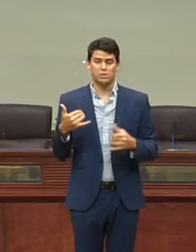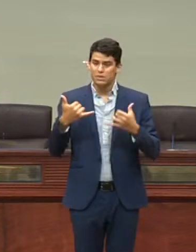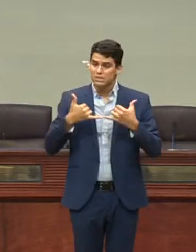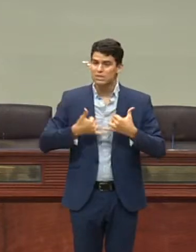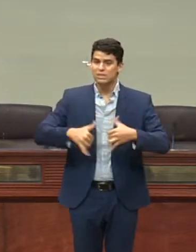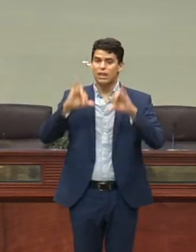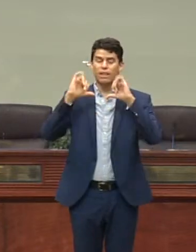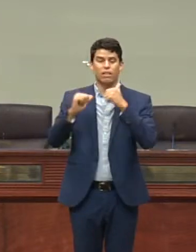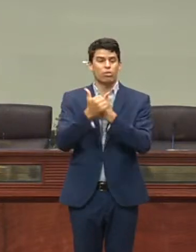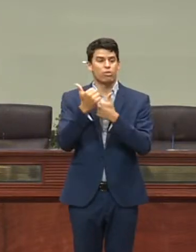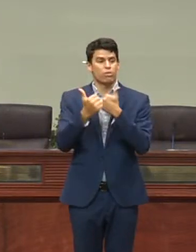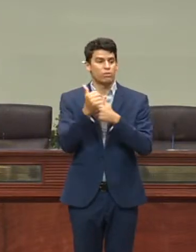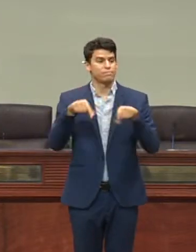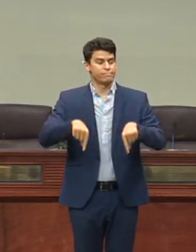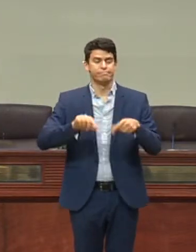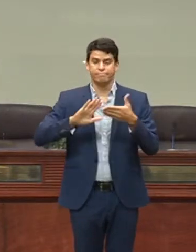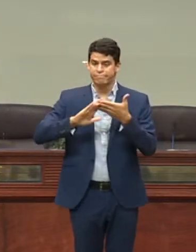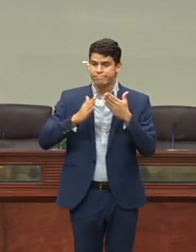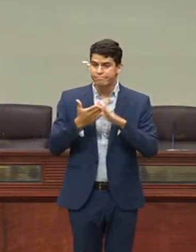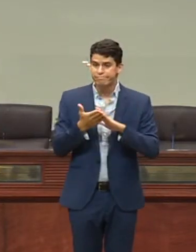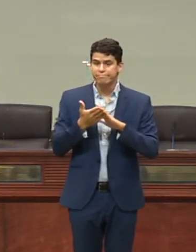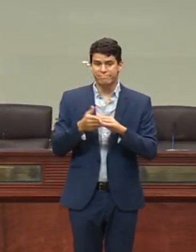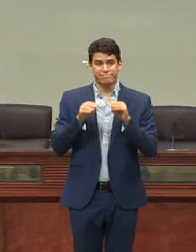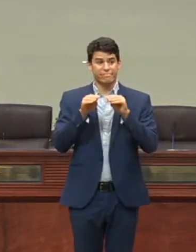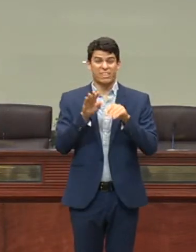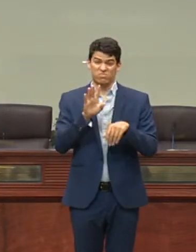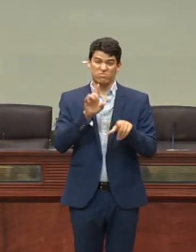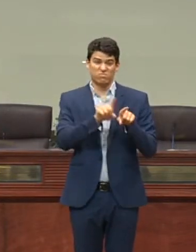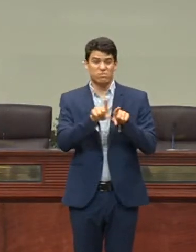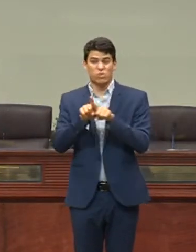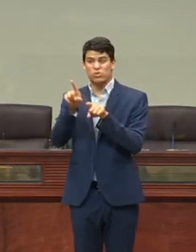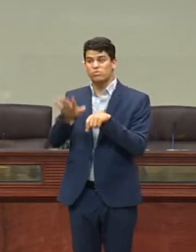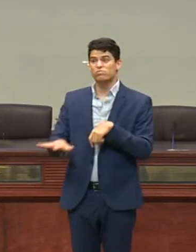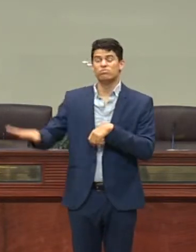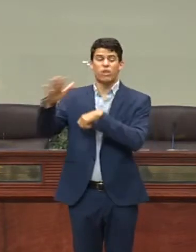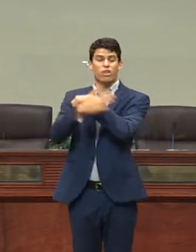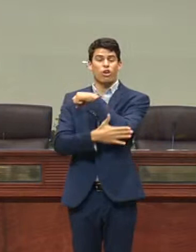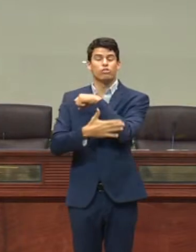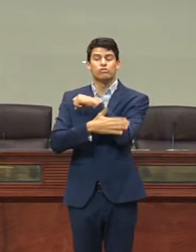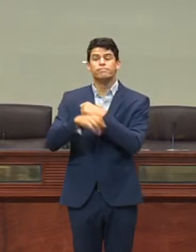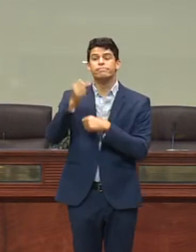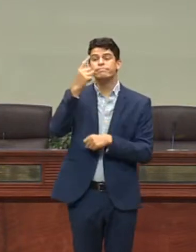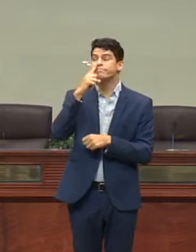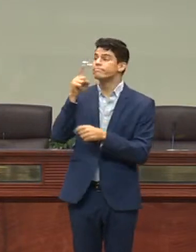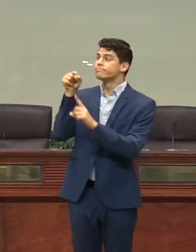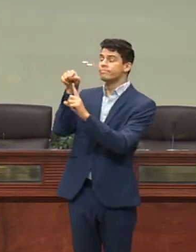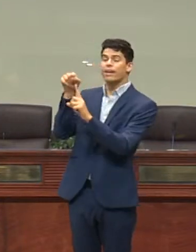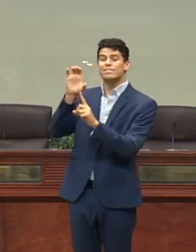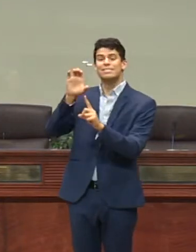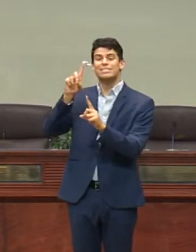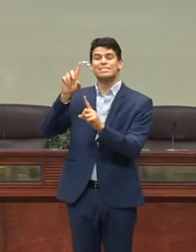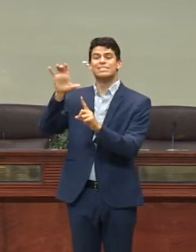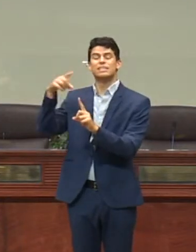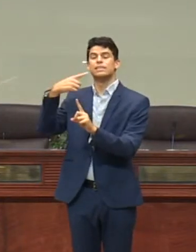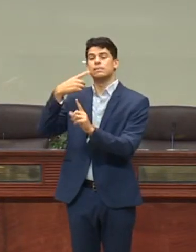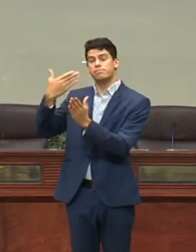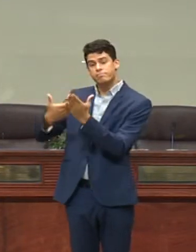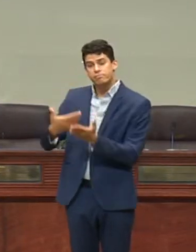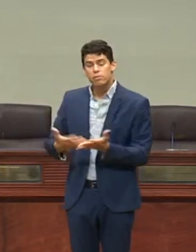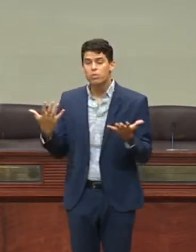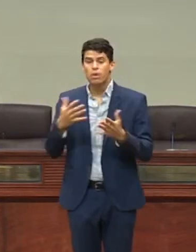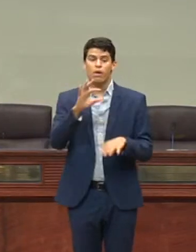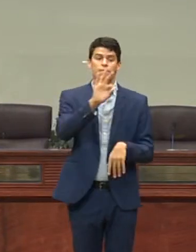to our community as well as every community across America. According to the CDC, Florida, Texas,